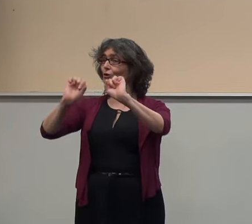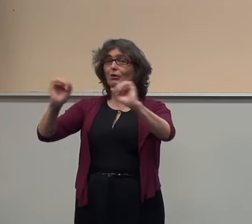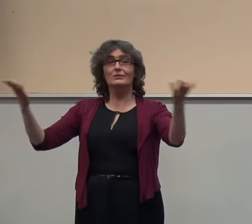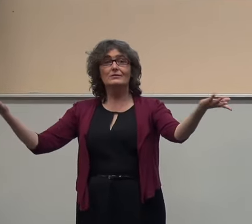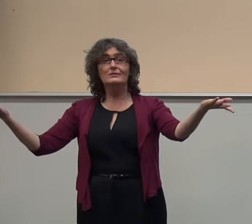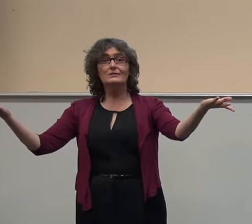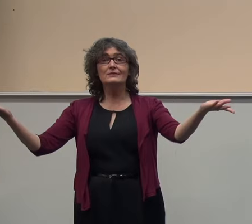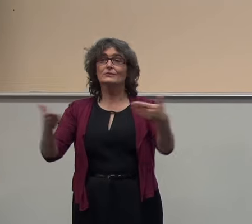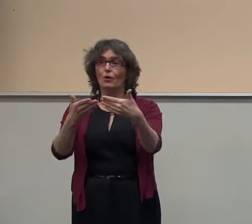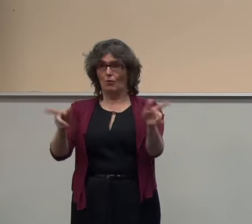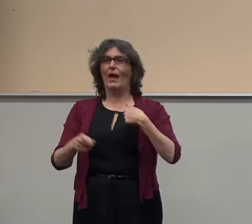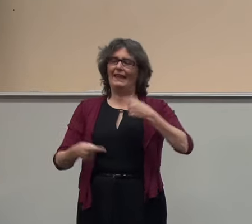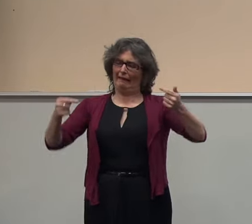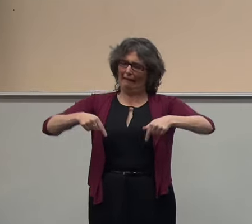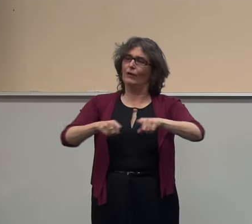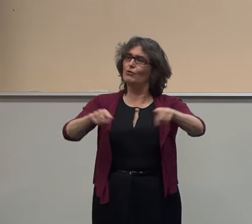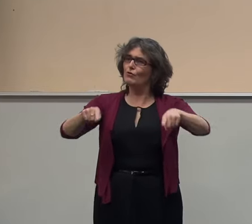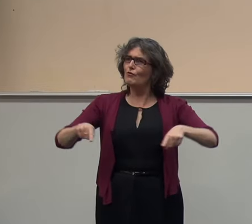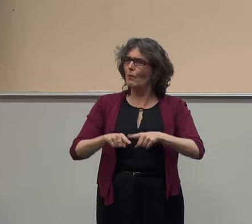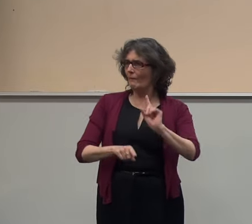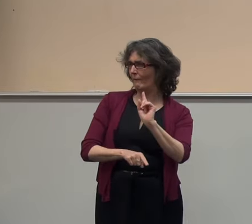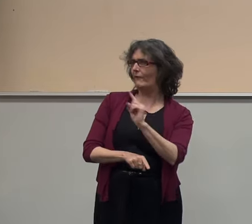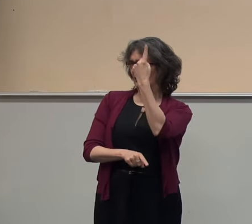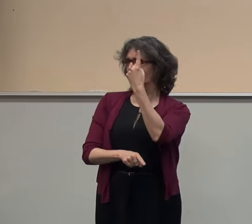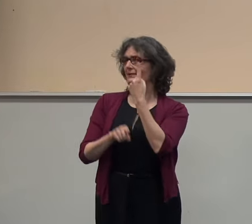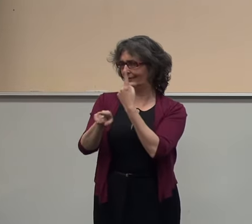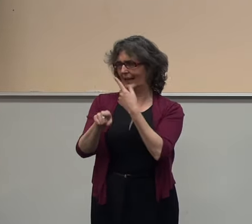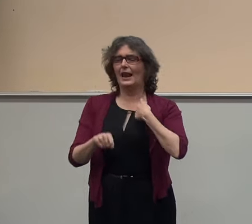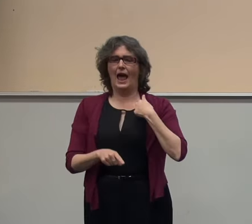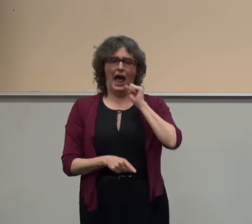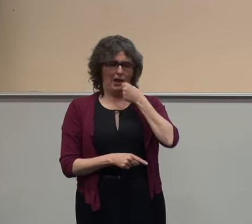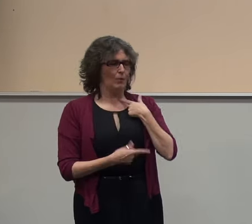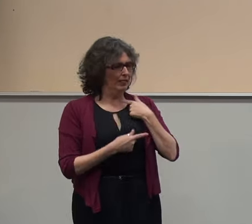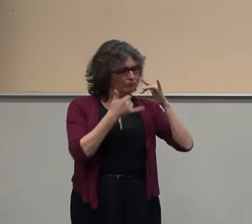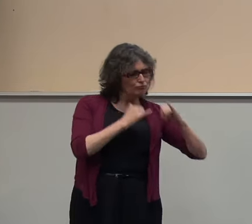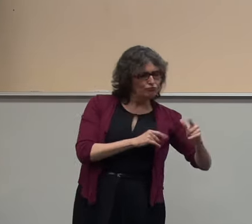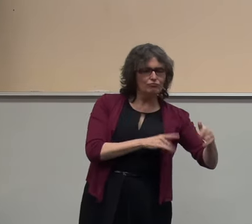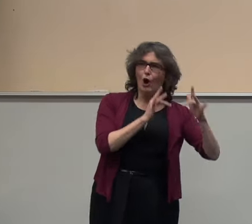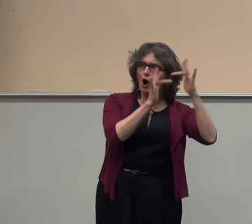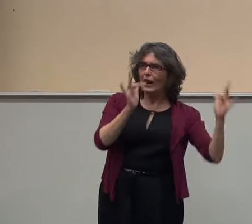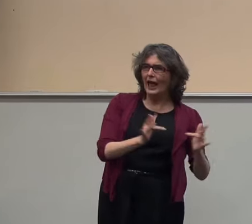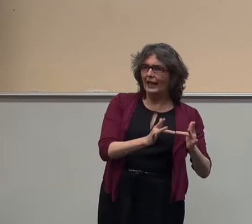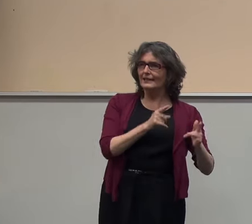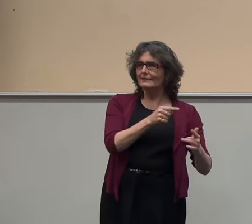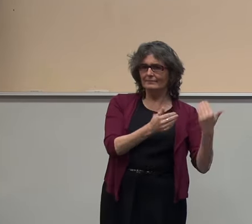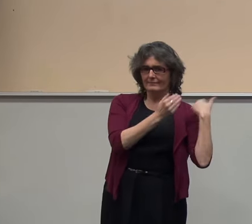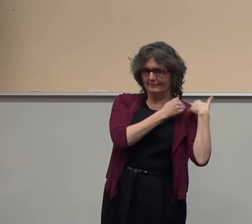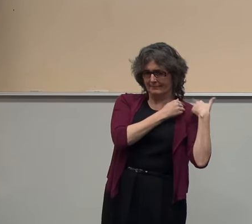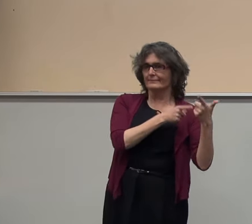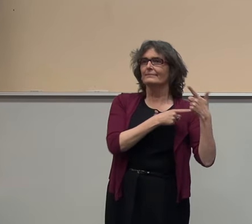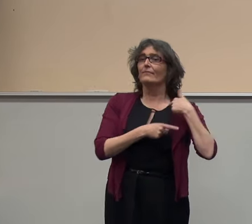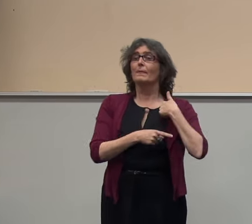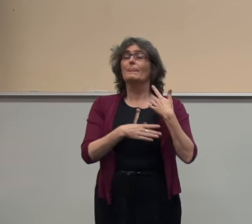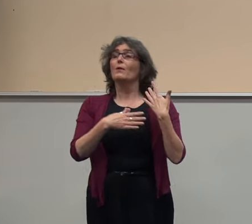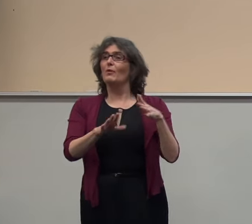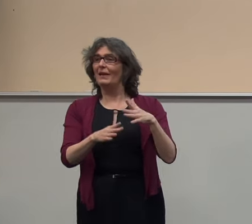open to room first while I can kind of marshal the online response. Although we have had some feedback that